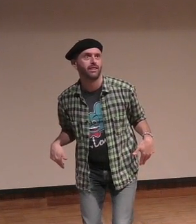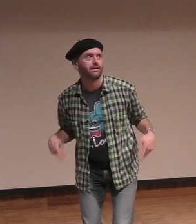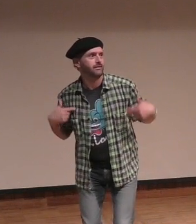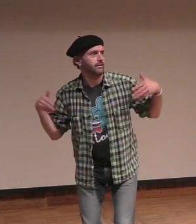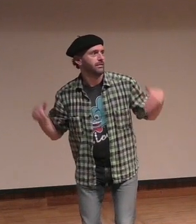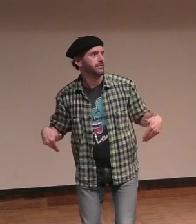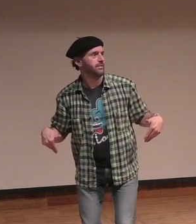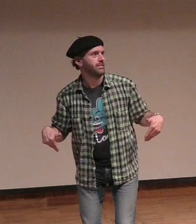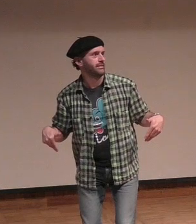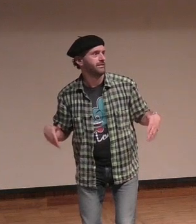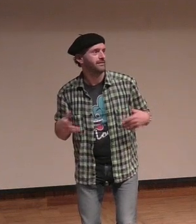Just like that.